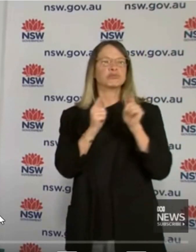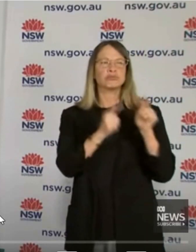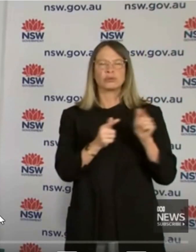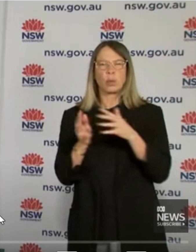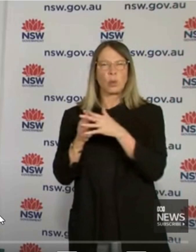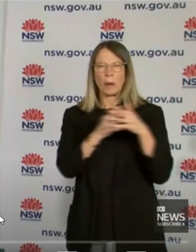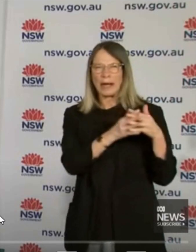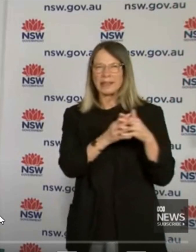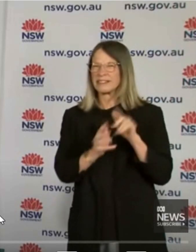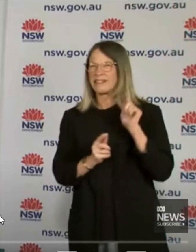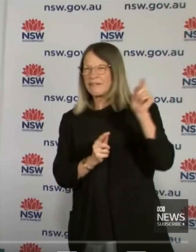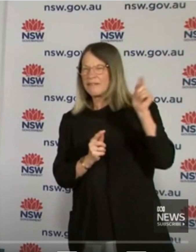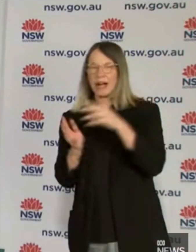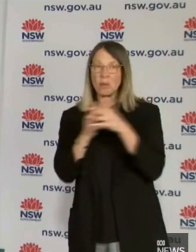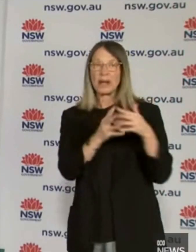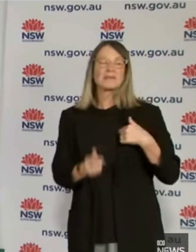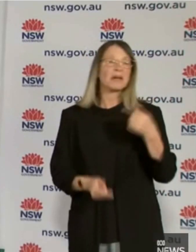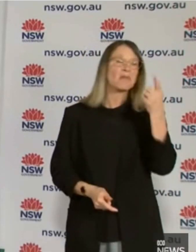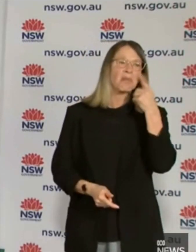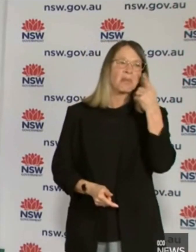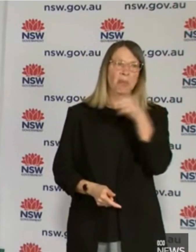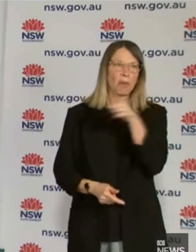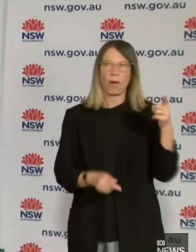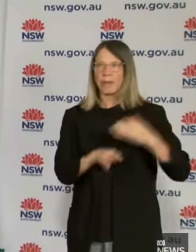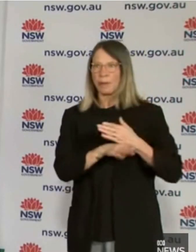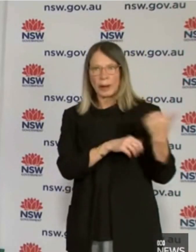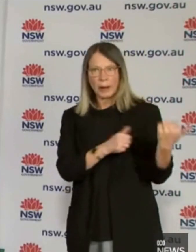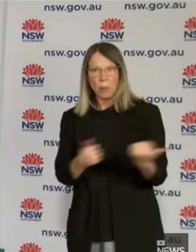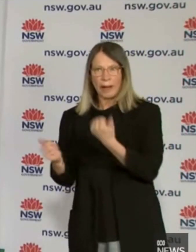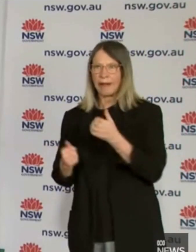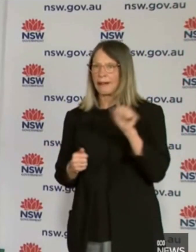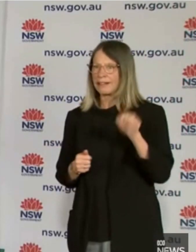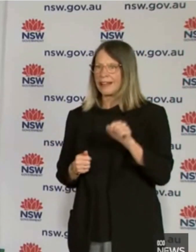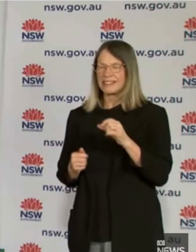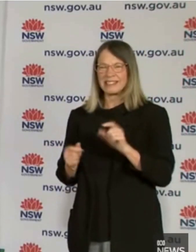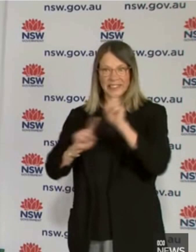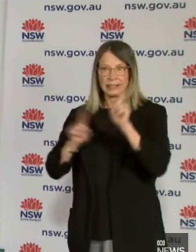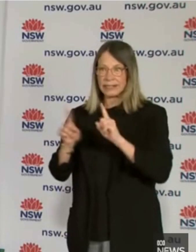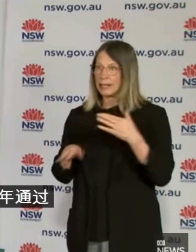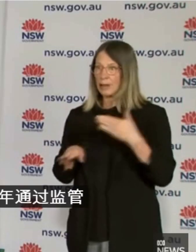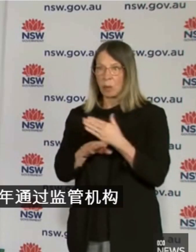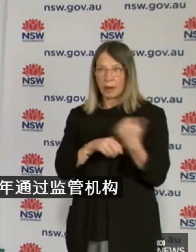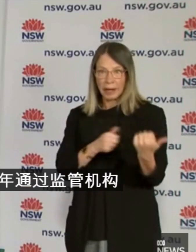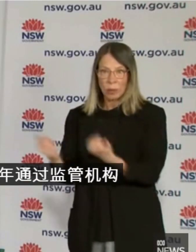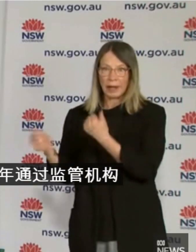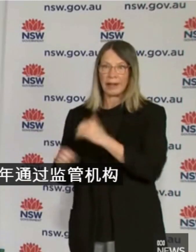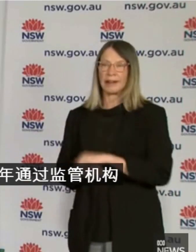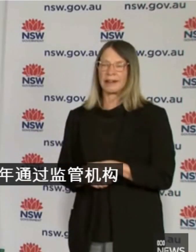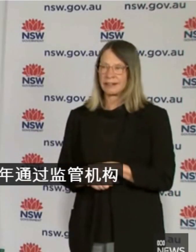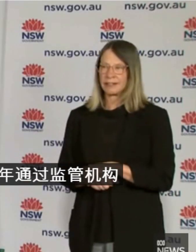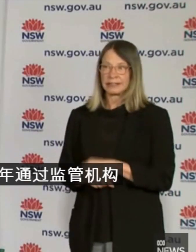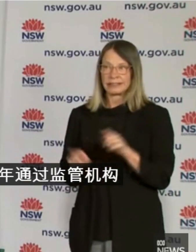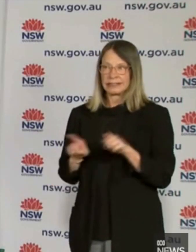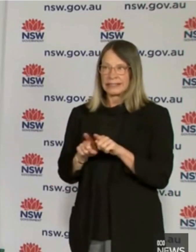working very well. In our metropolitan areas, they're working extremely well. And as Dr. Mara just said, we have an arrangement that was put